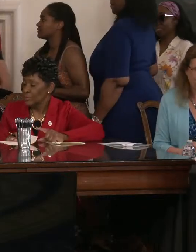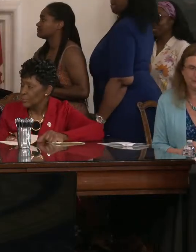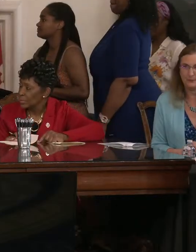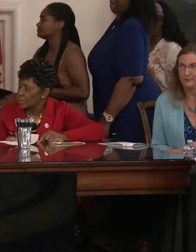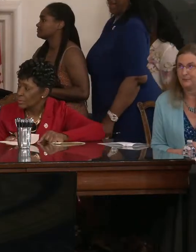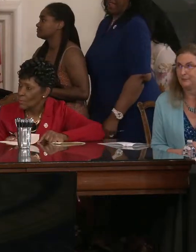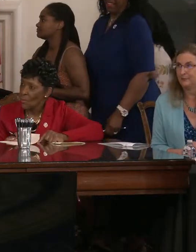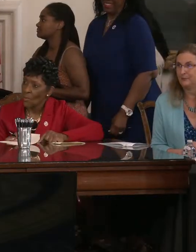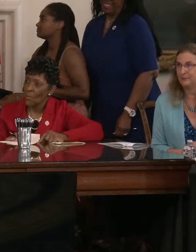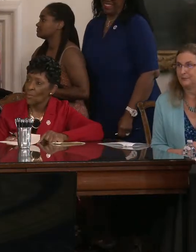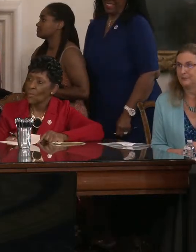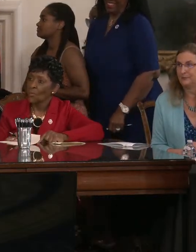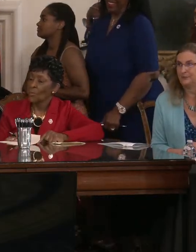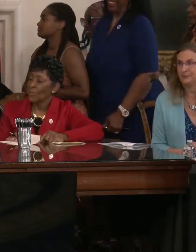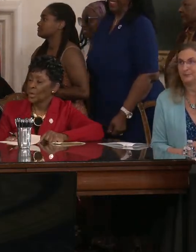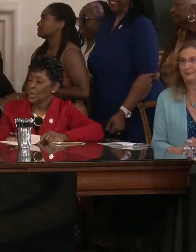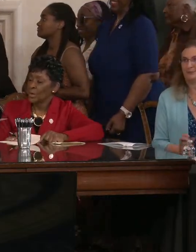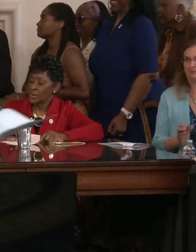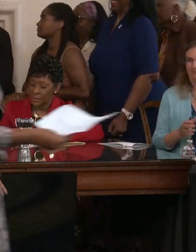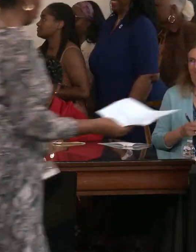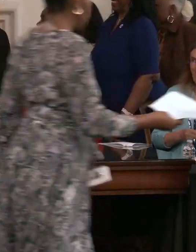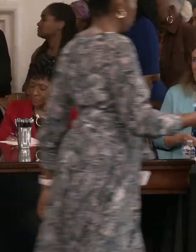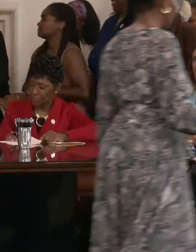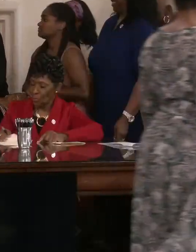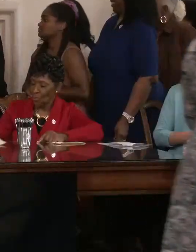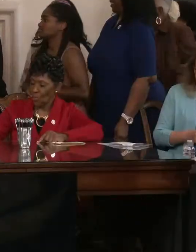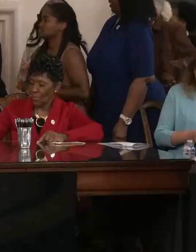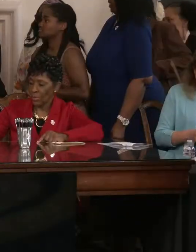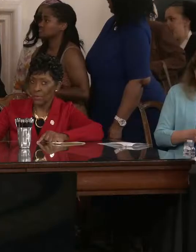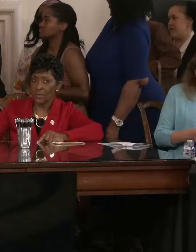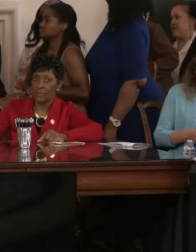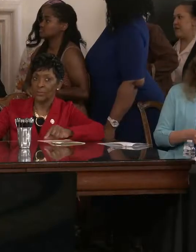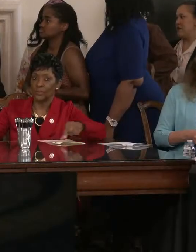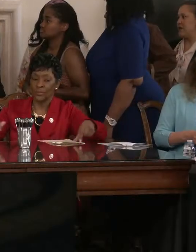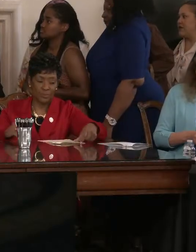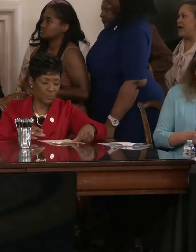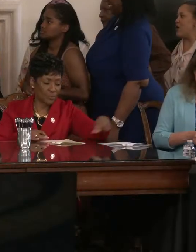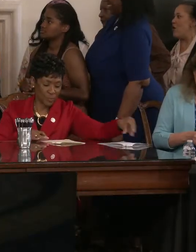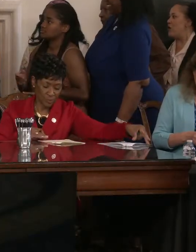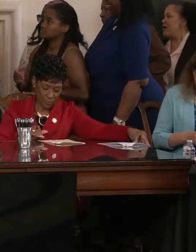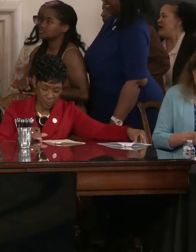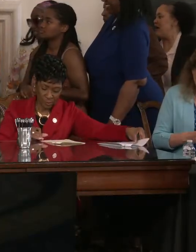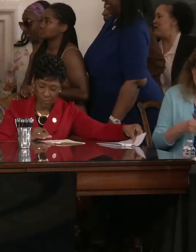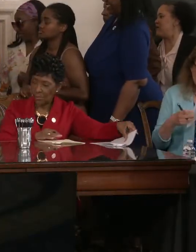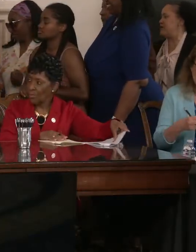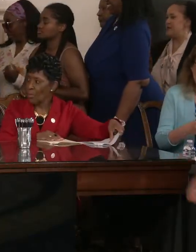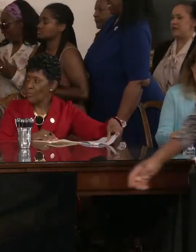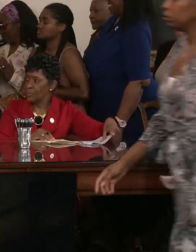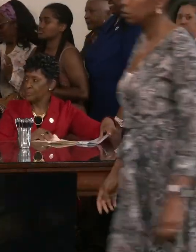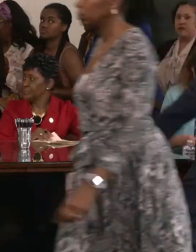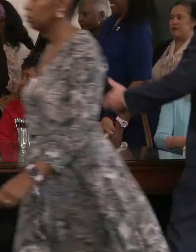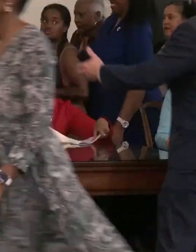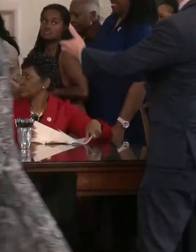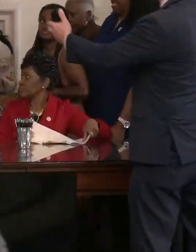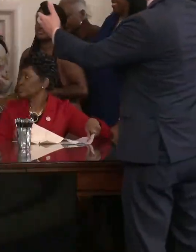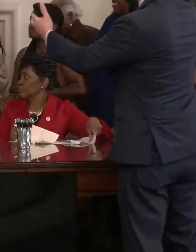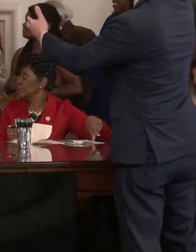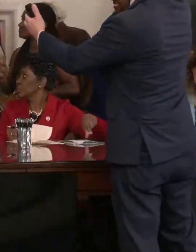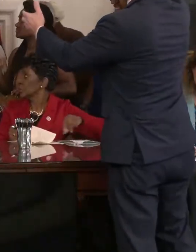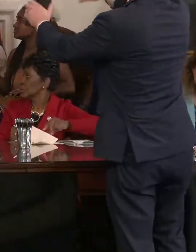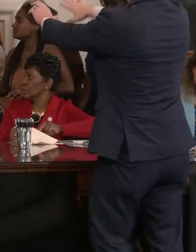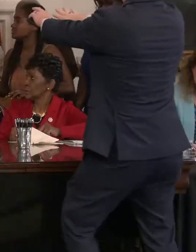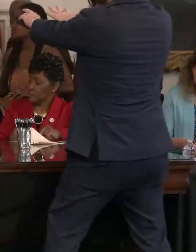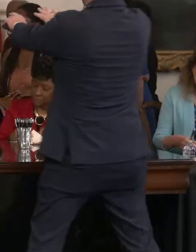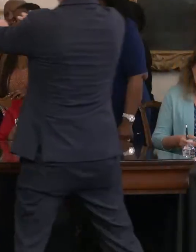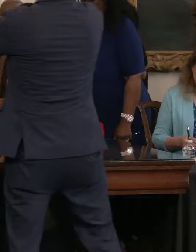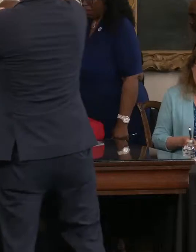Come down this way. Come on. Keep coming. Get all this area. There's plenty of space on the